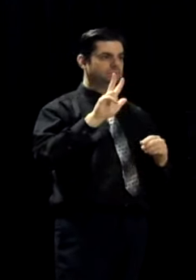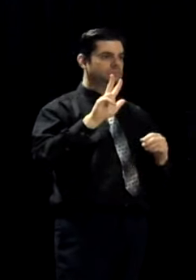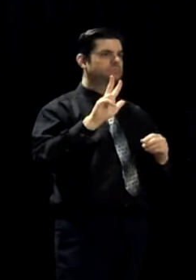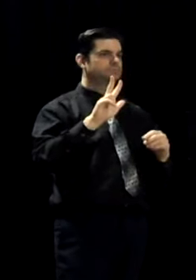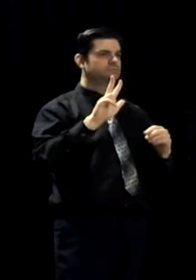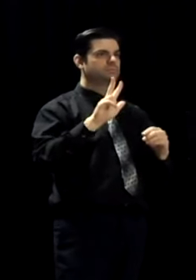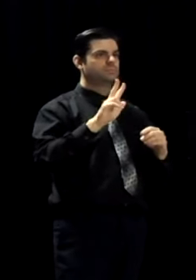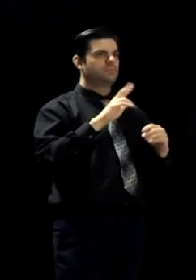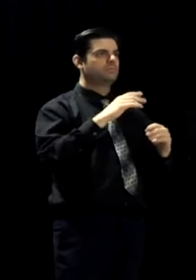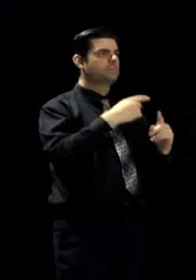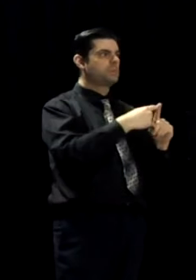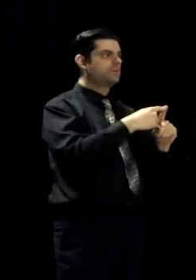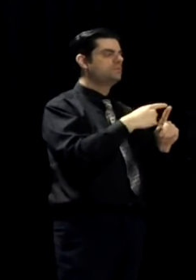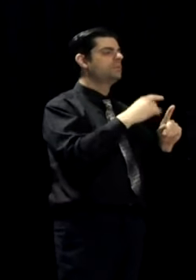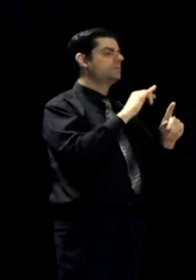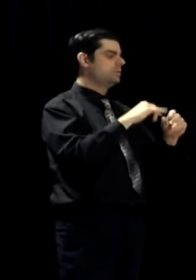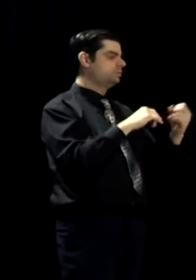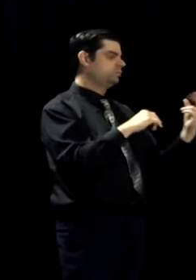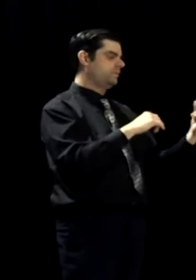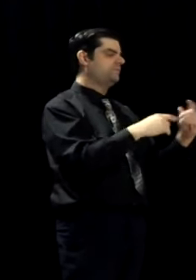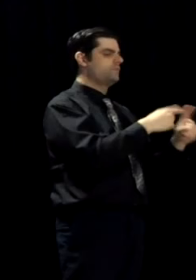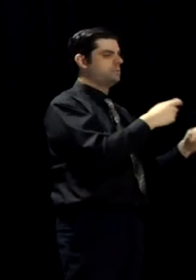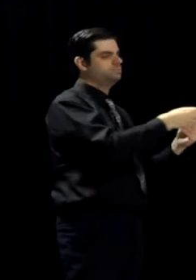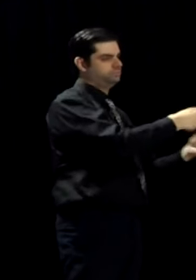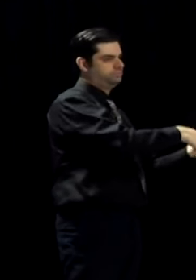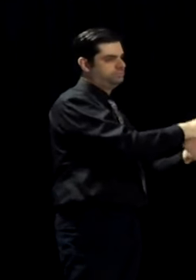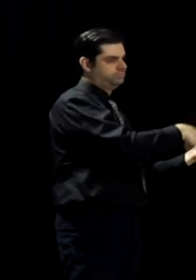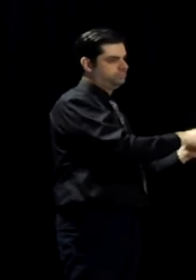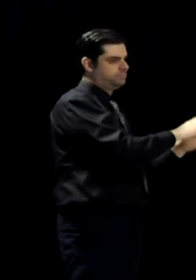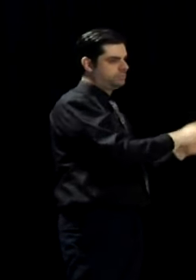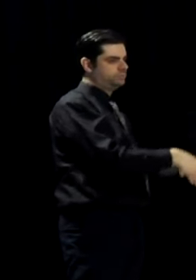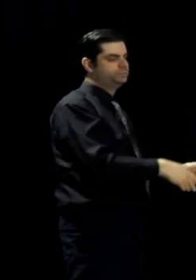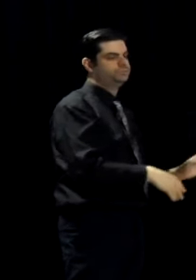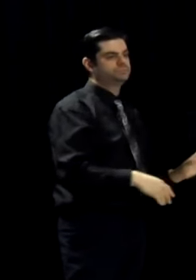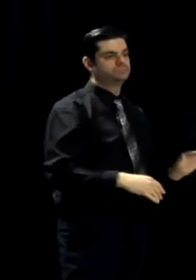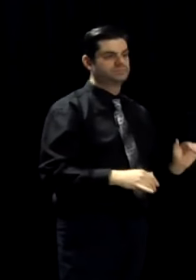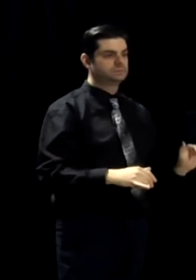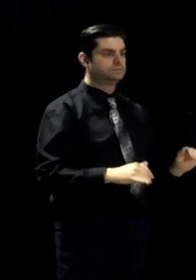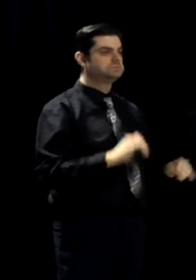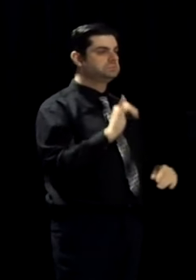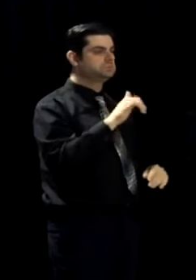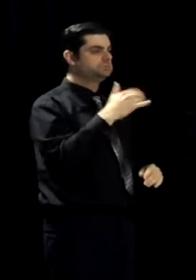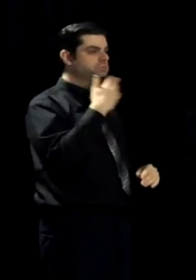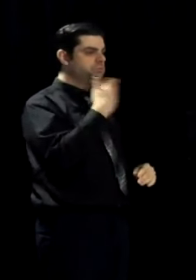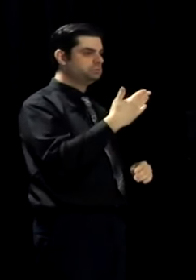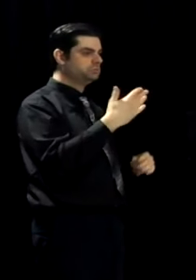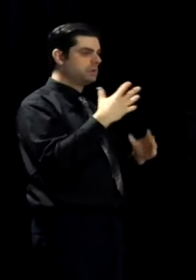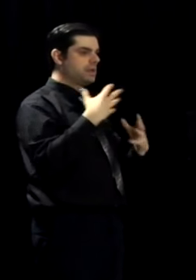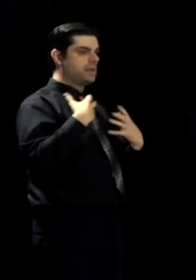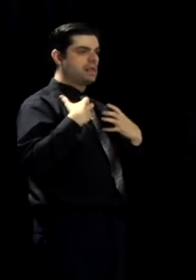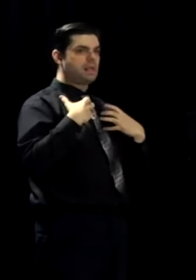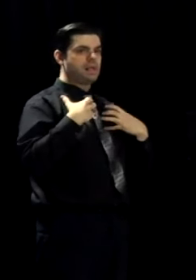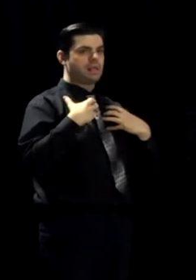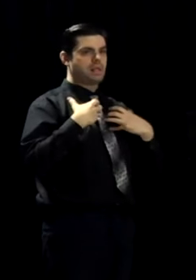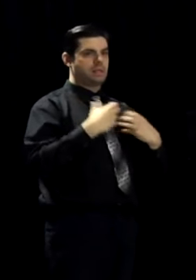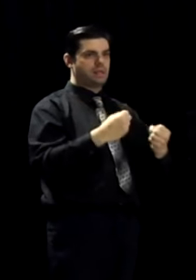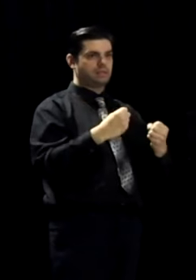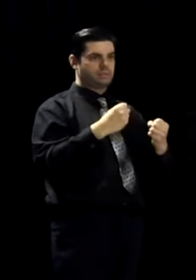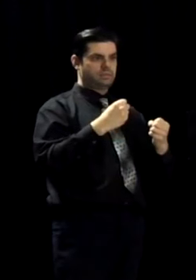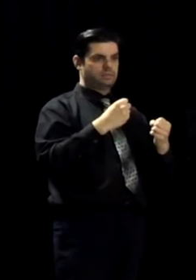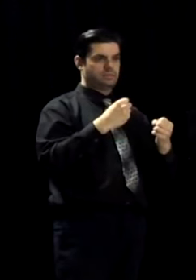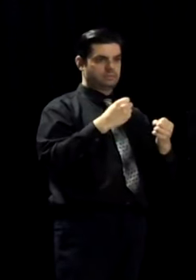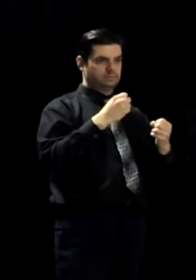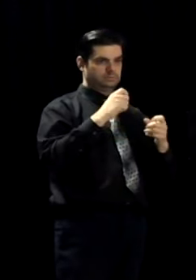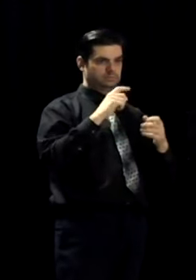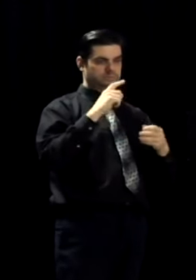This is good in a way because we don't have to go investigate. These are folks already in a quarantine. We anticipate